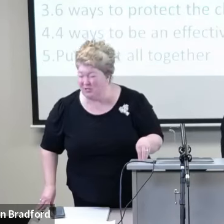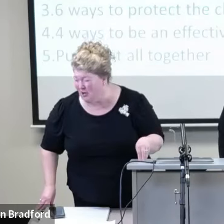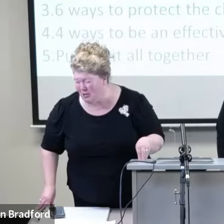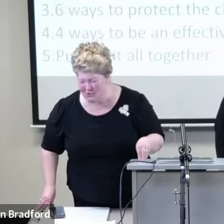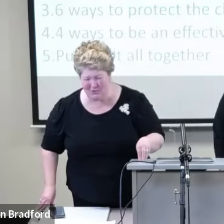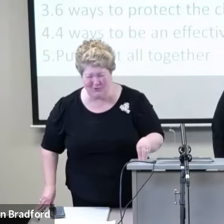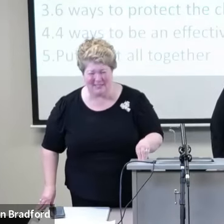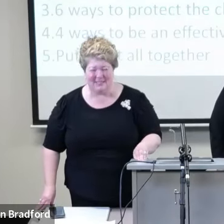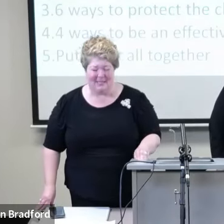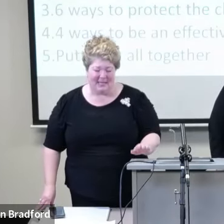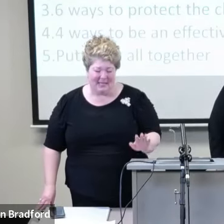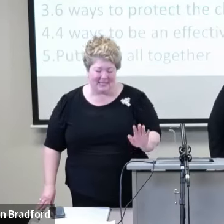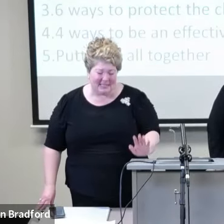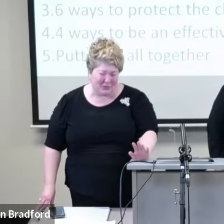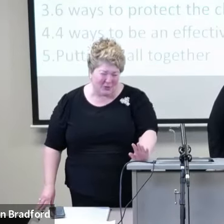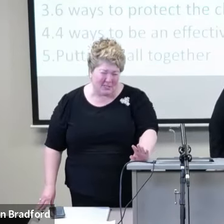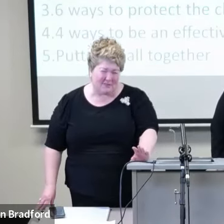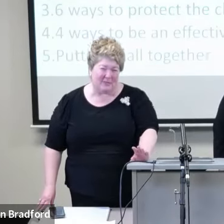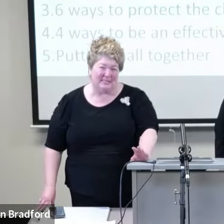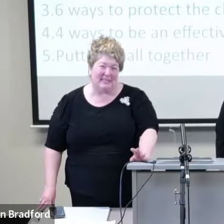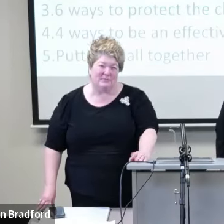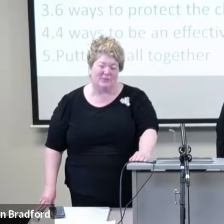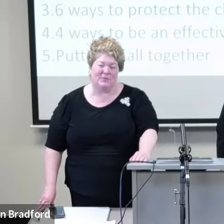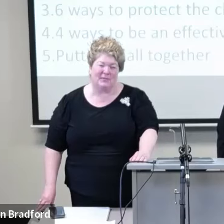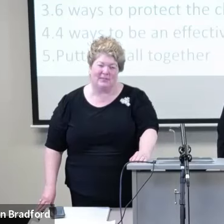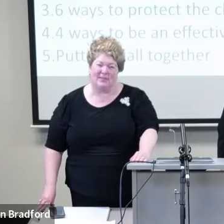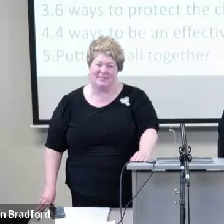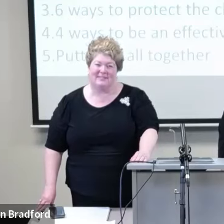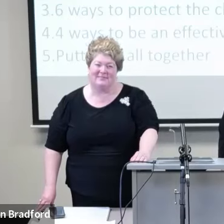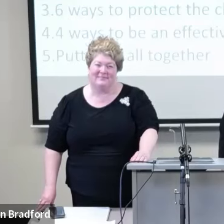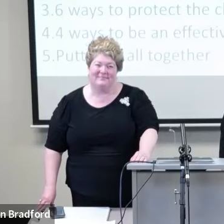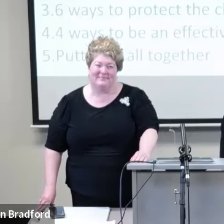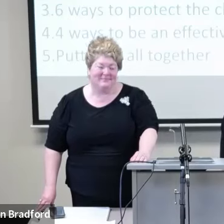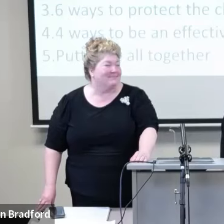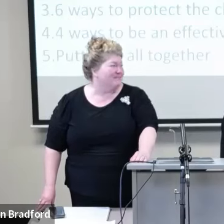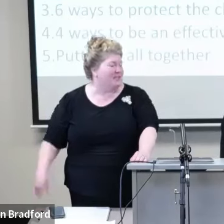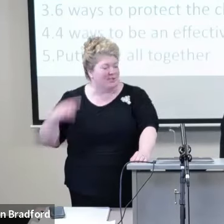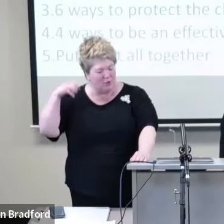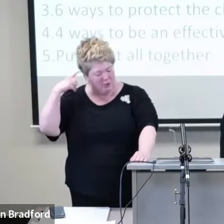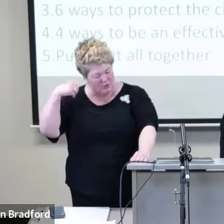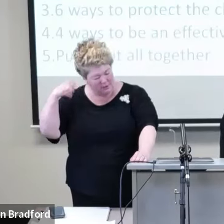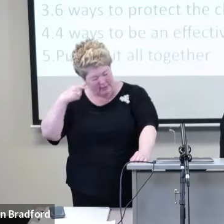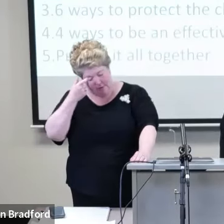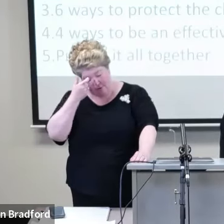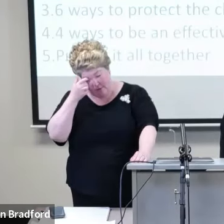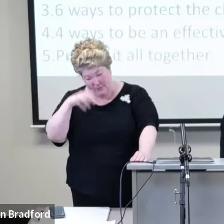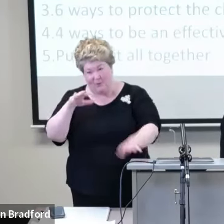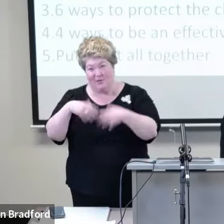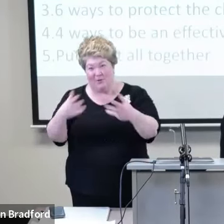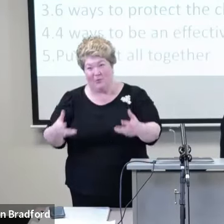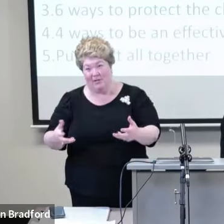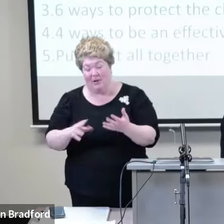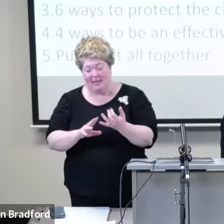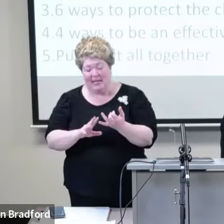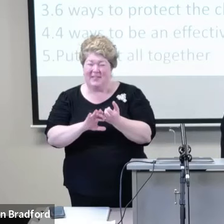discourage all students i discourage them from listening to music with lyrics yes because you get hooked on the lyrics rather than